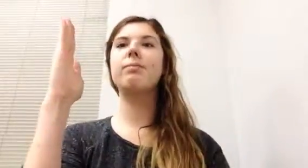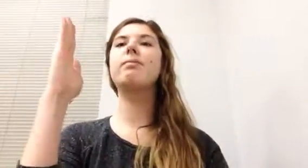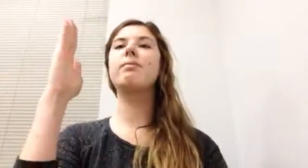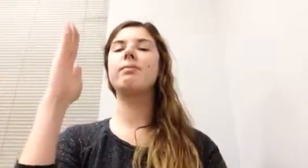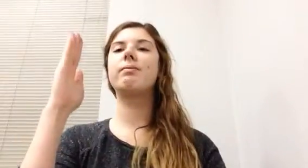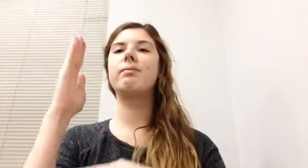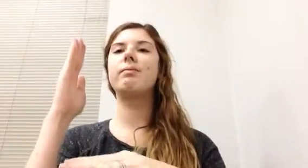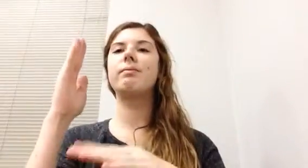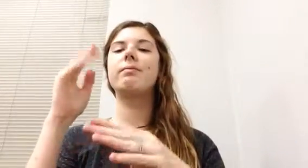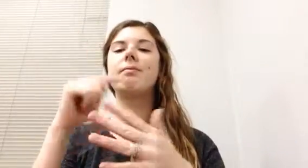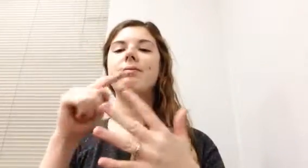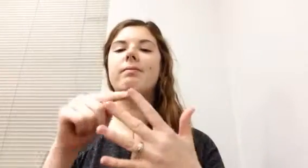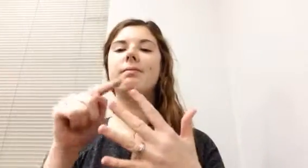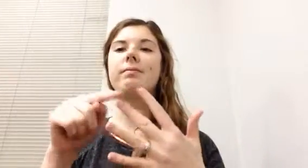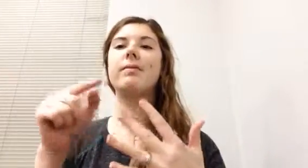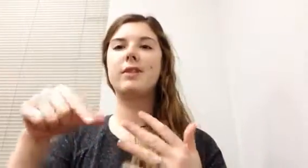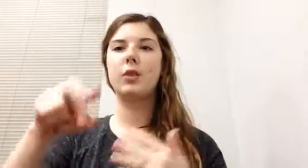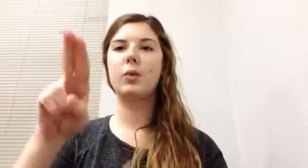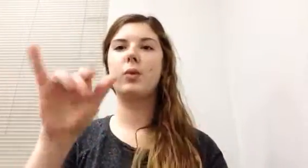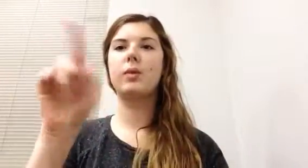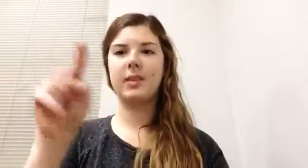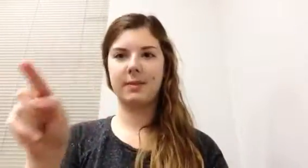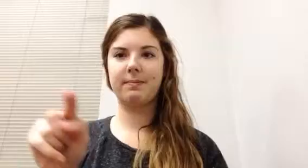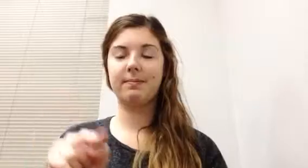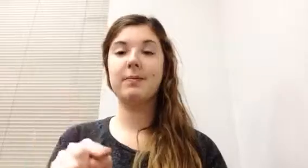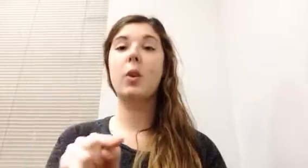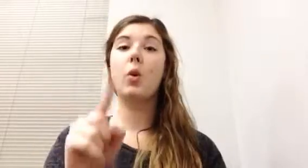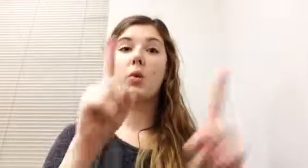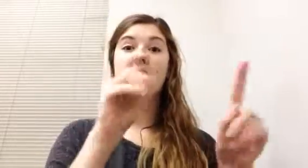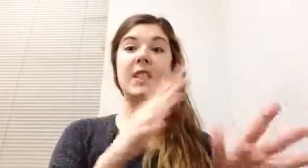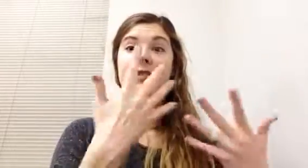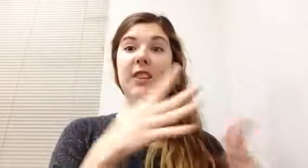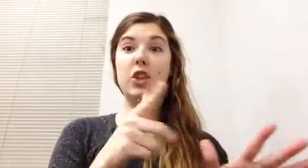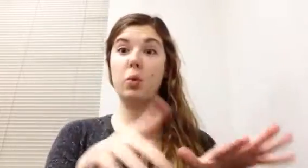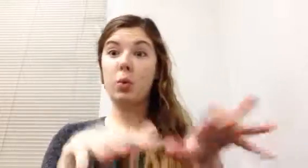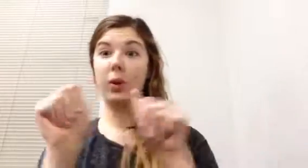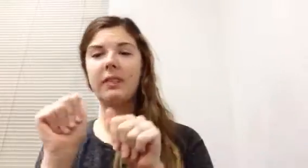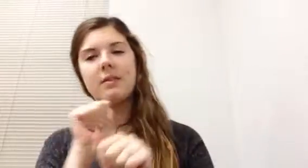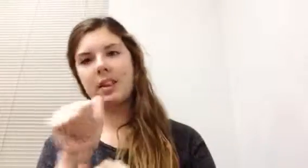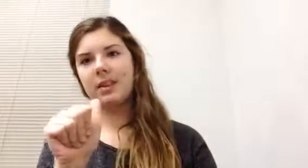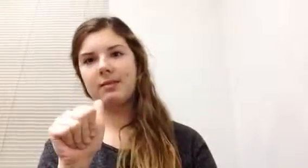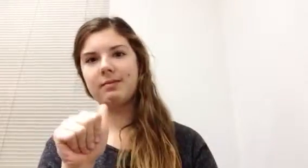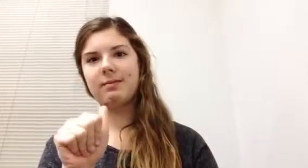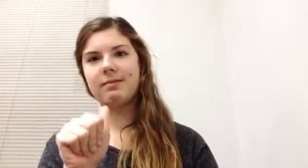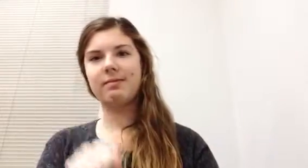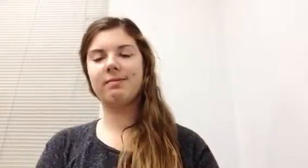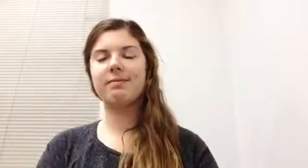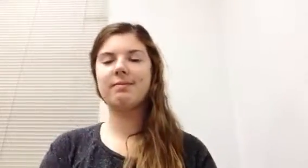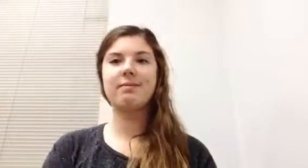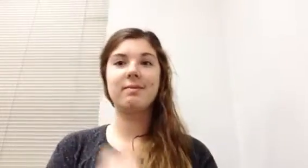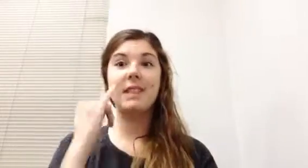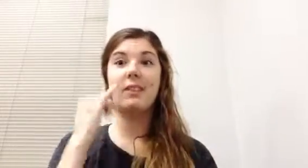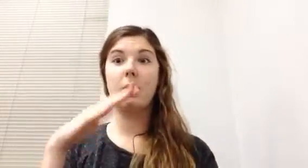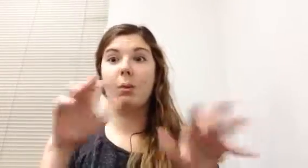stuff. So don't leave after the test because you just missed so much. Now,